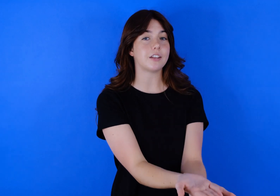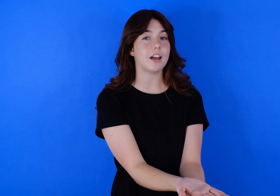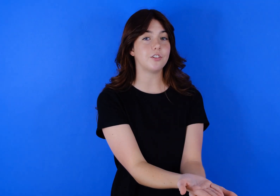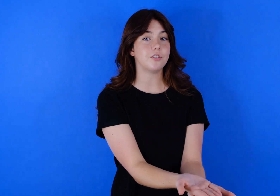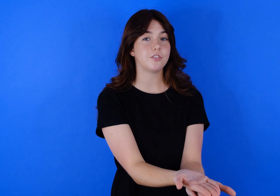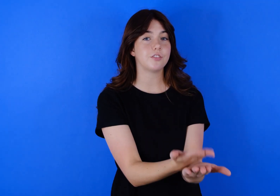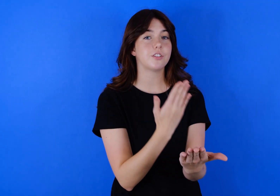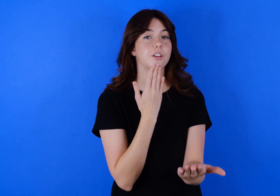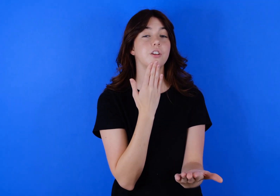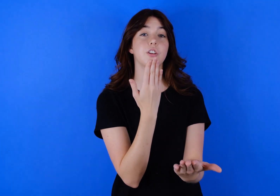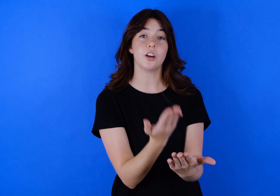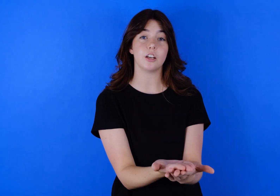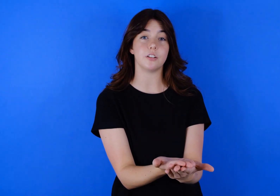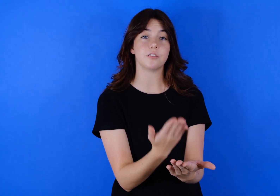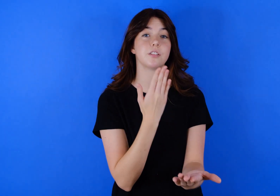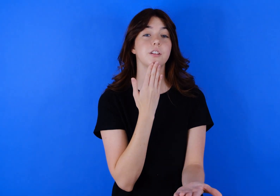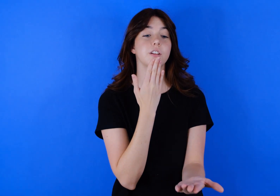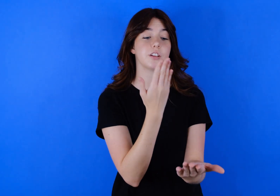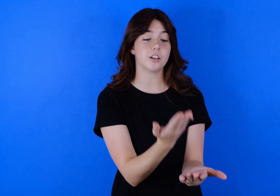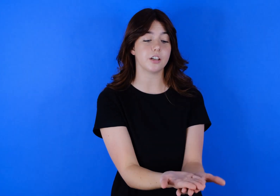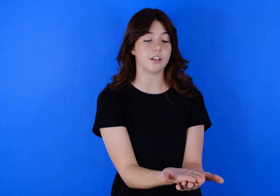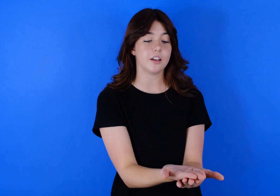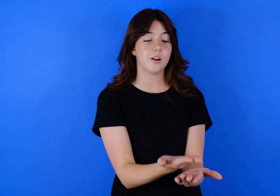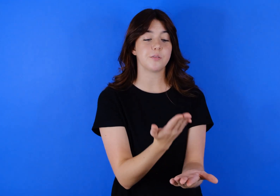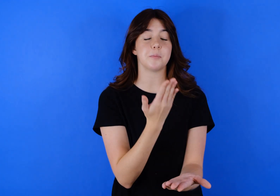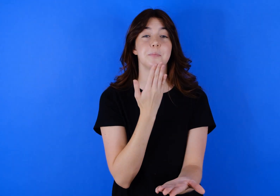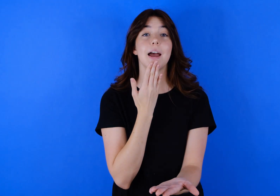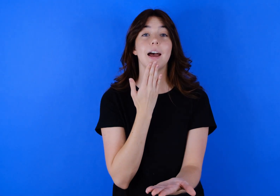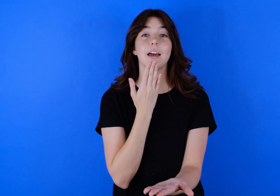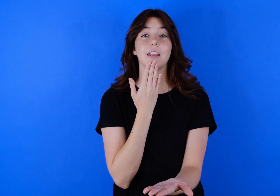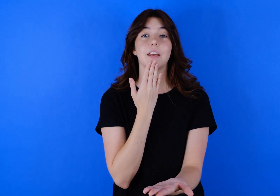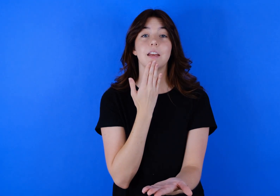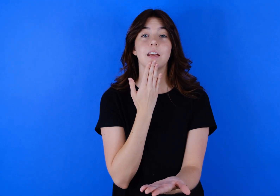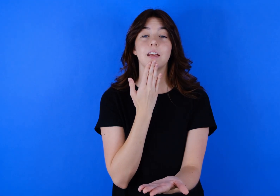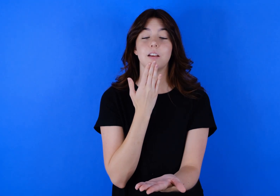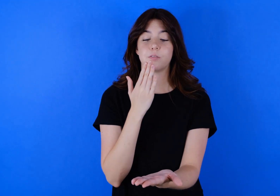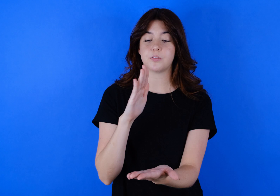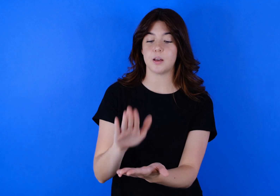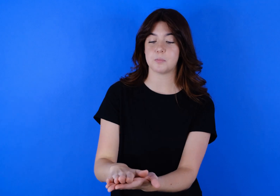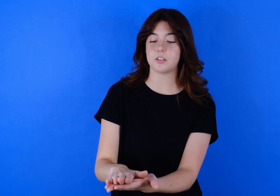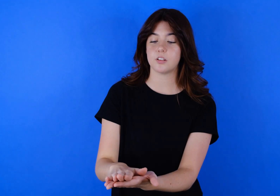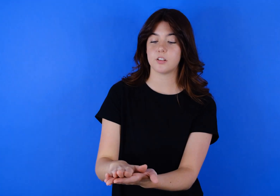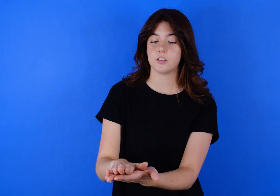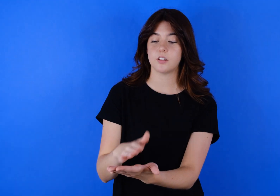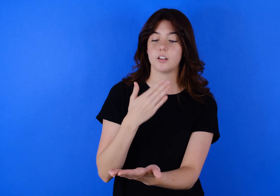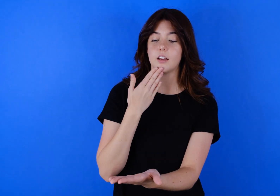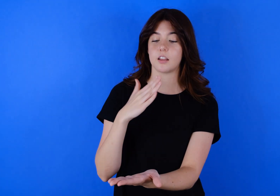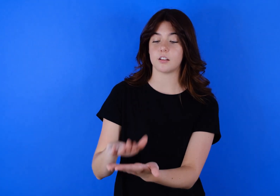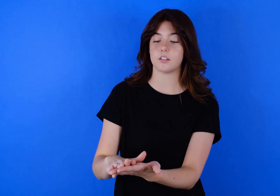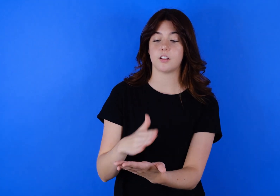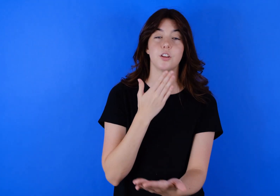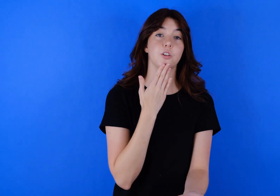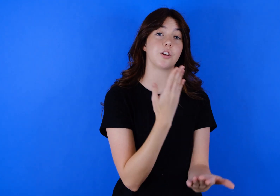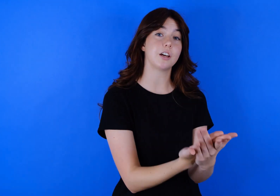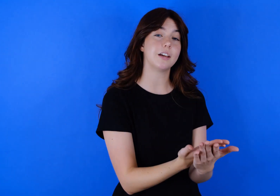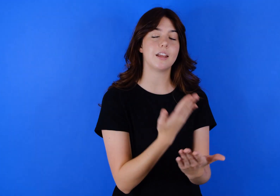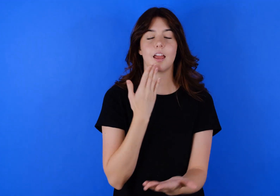down. Good, good. For bad, it flips like this. So good and